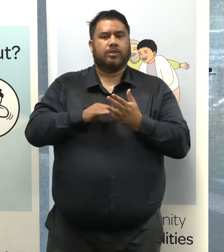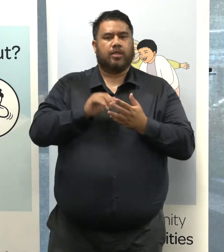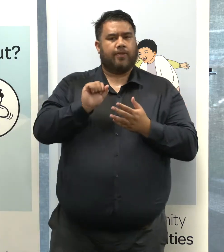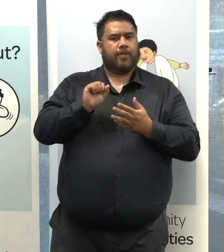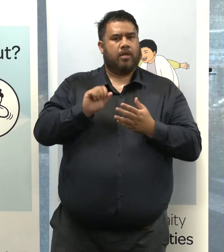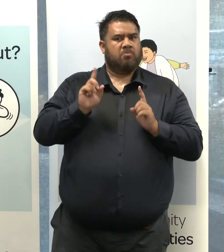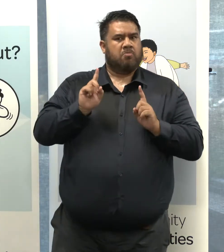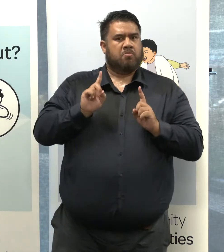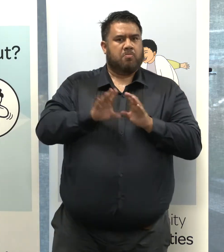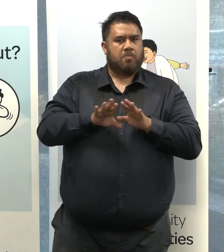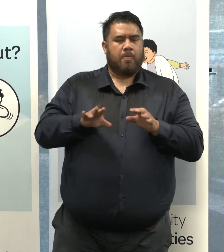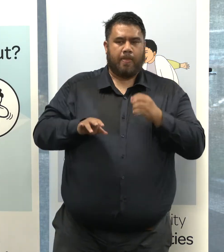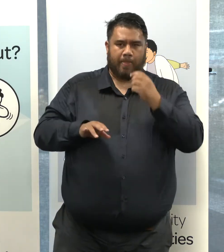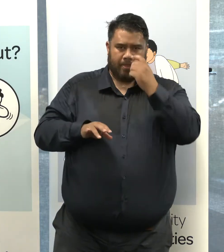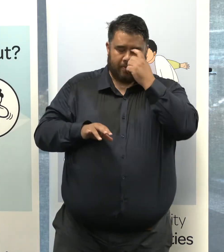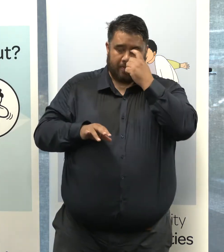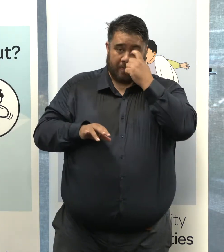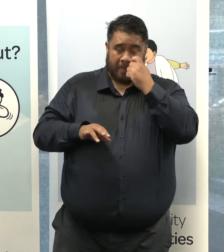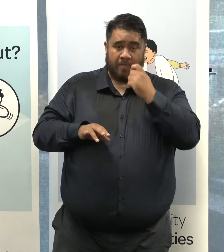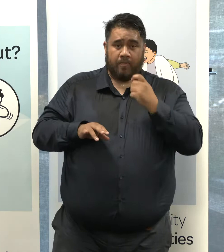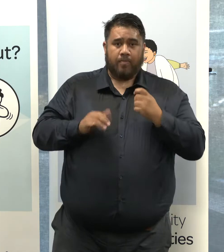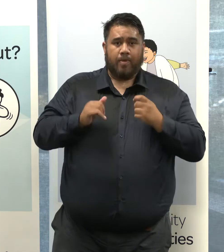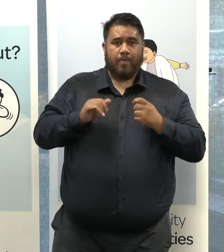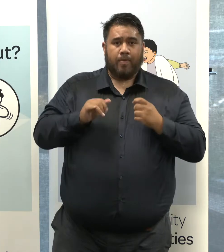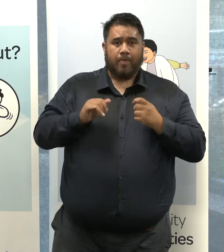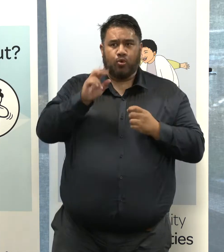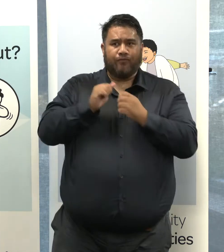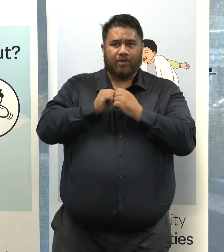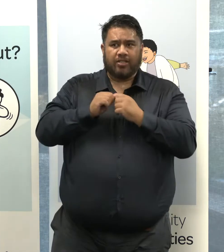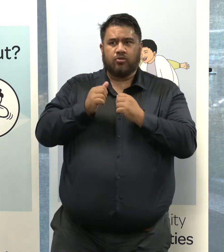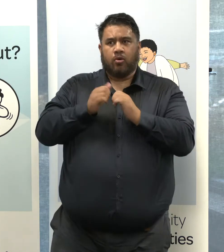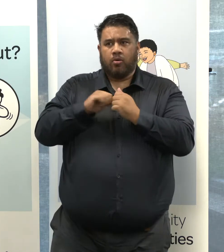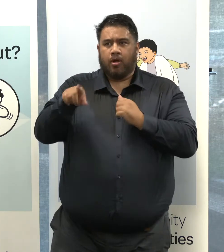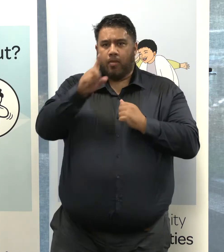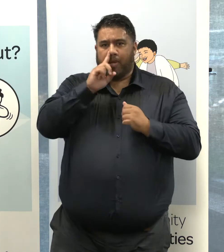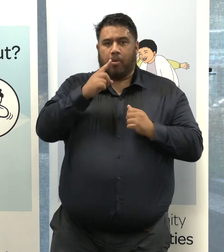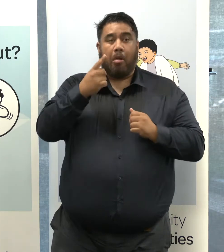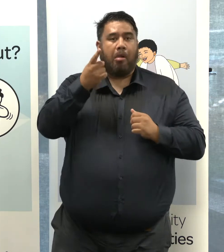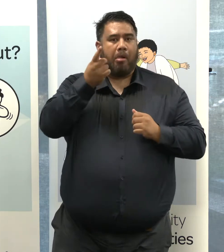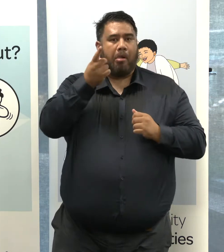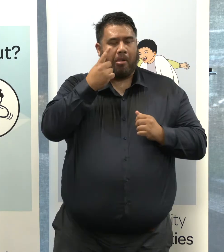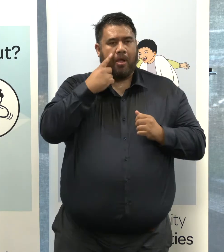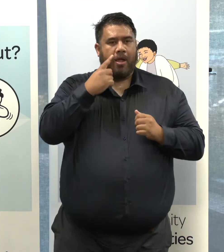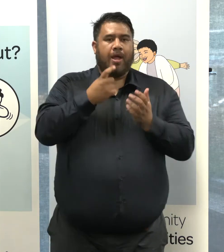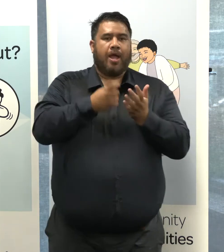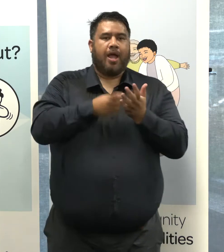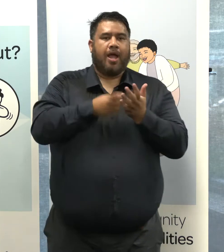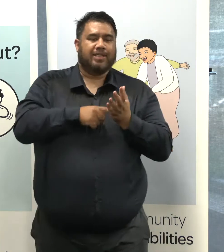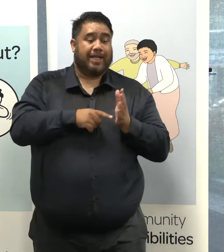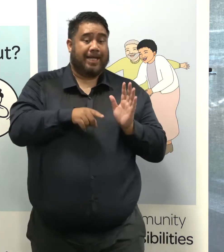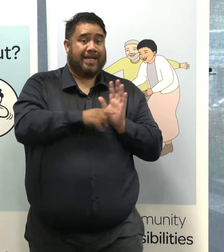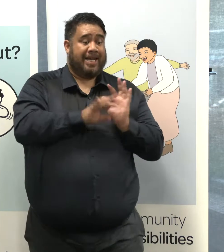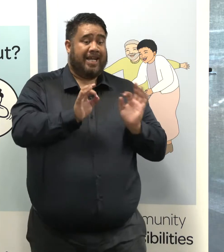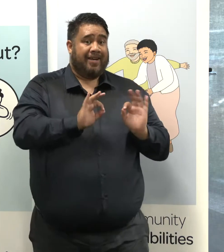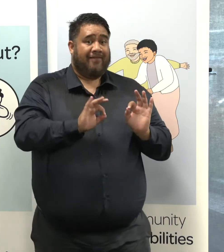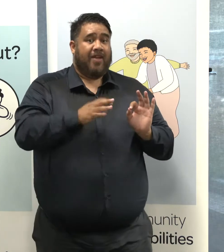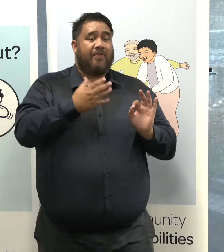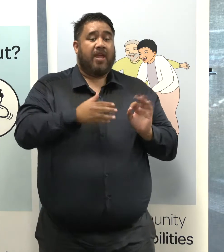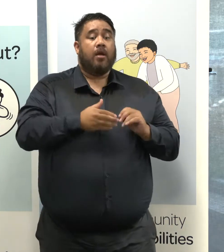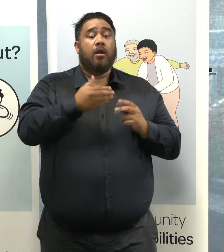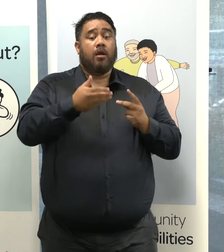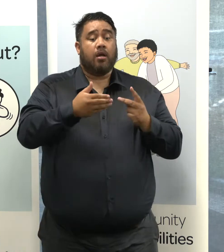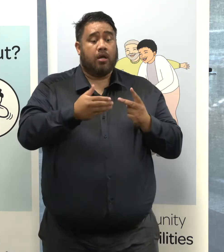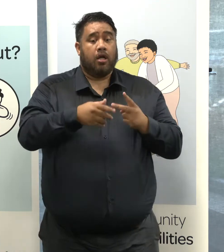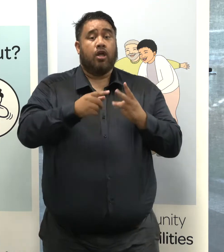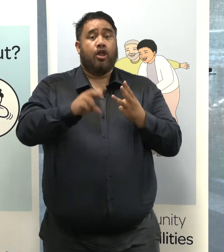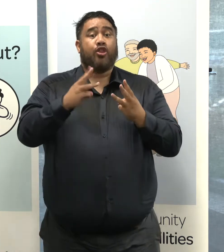will have seen or heard directly from friends or colleagues about people who have maybe had 1 or 2 negative tests before they get a positive test. So